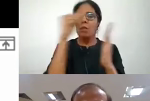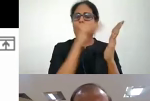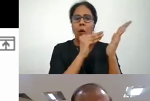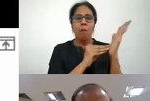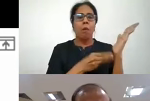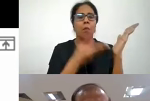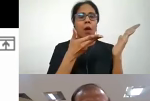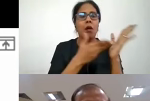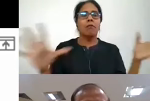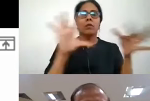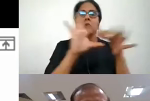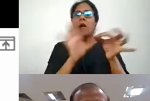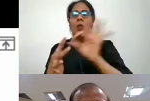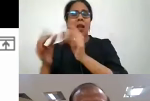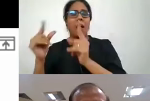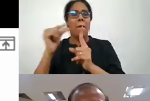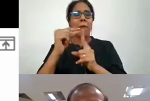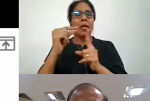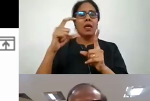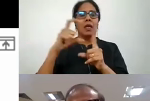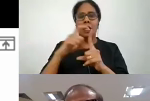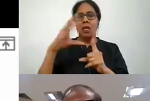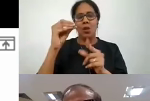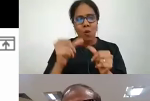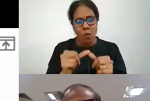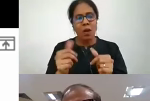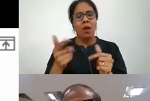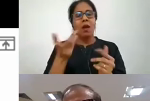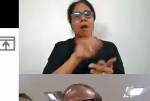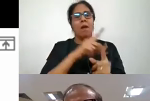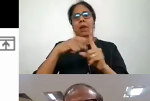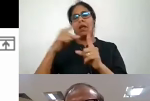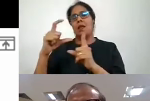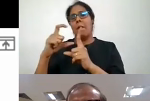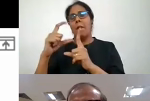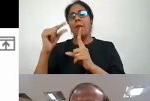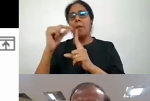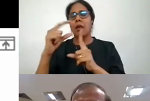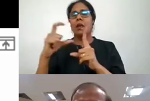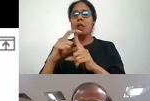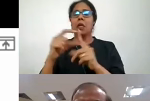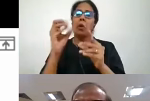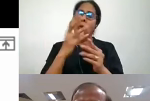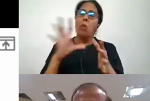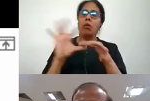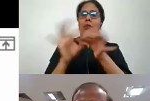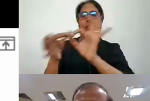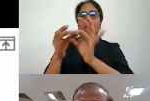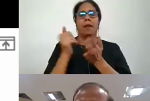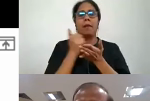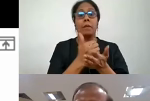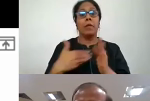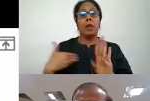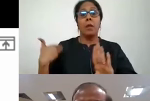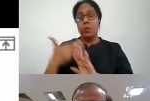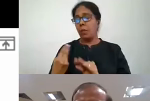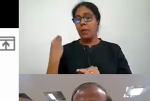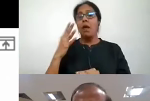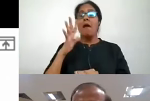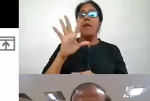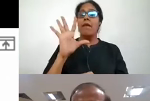PDOs. So this is a historic scheme. And currently in a short time, we already have registered 50 PDOAs and